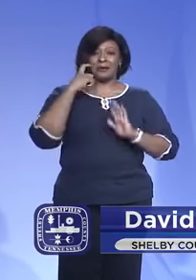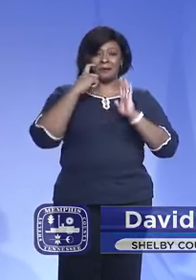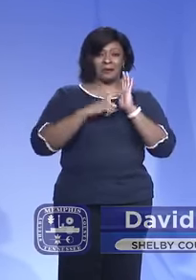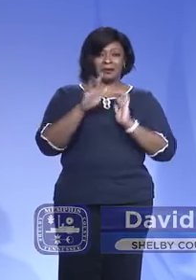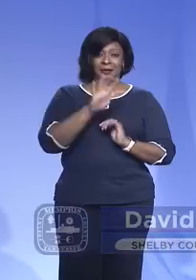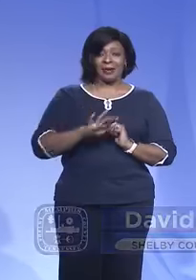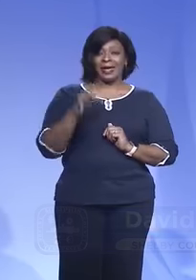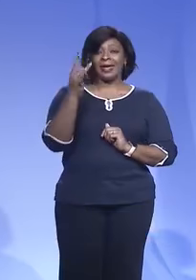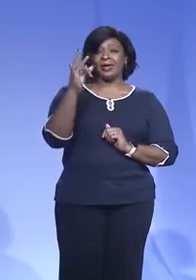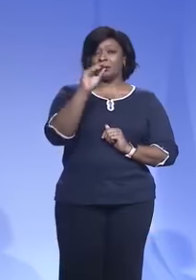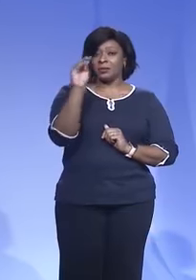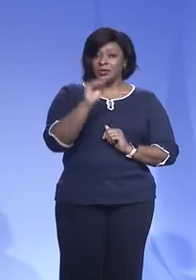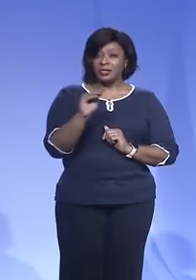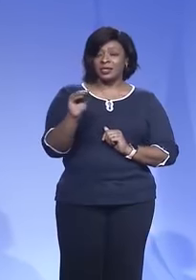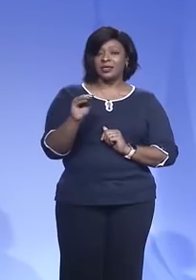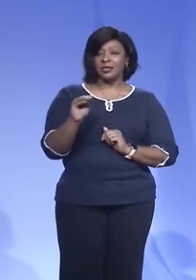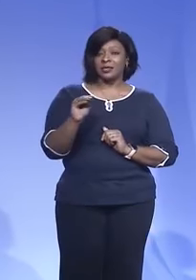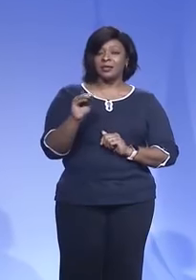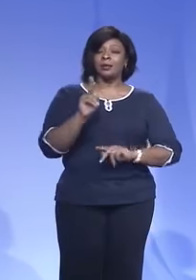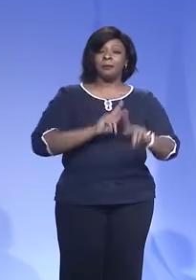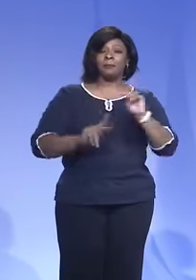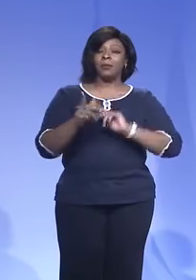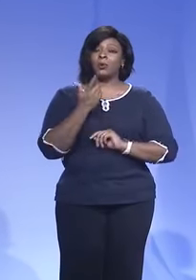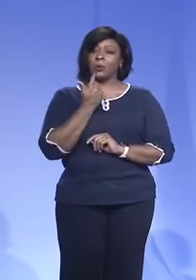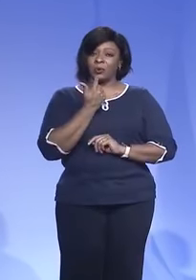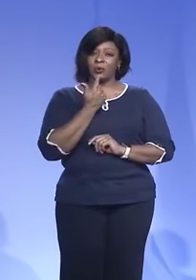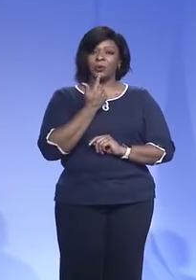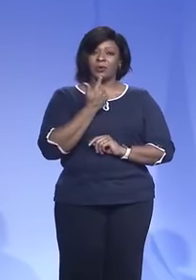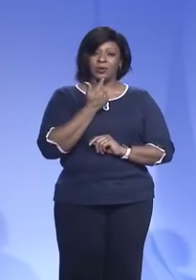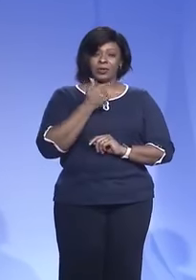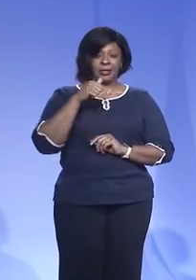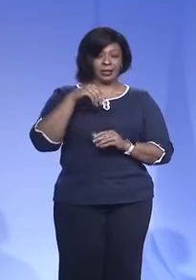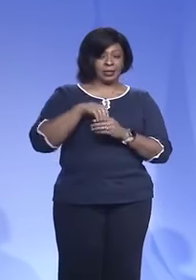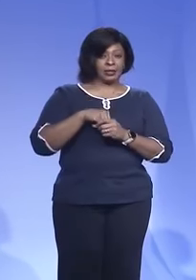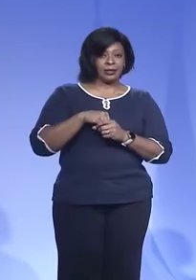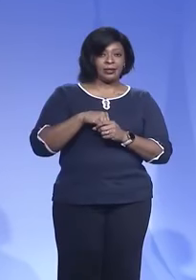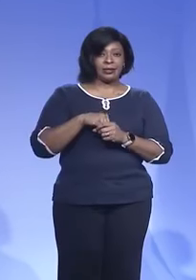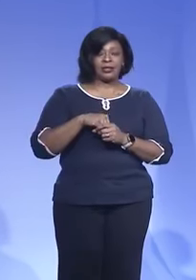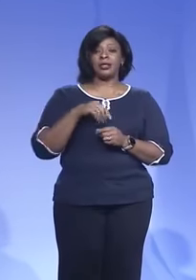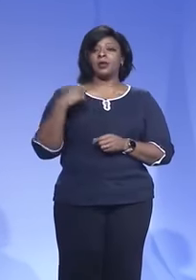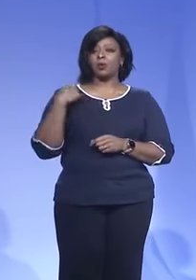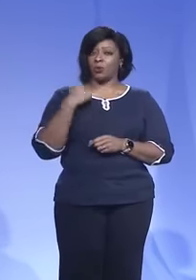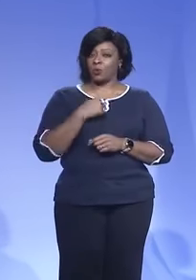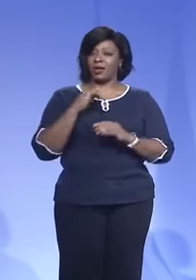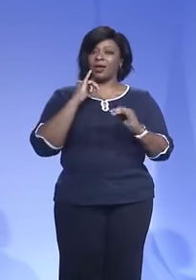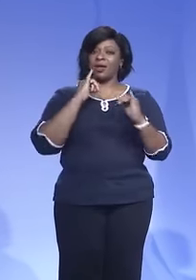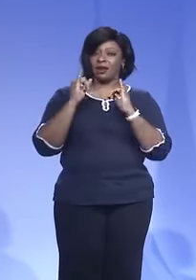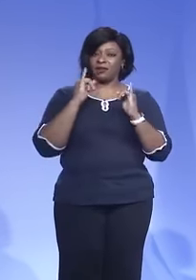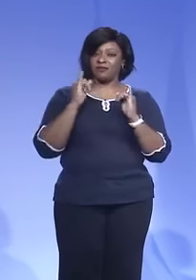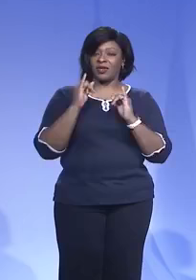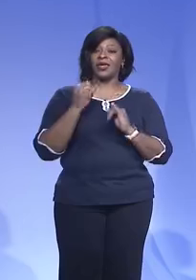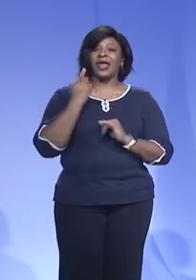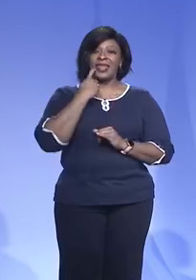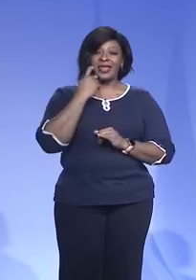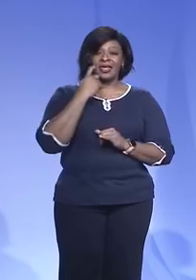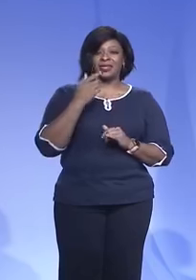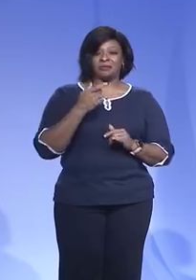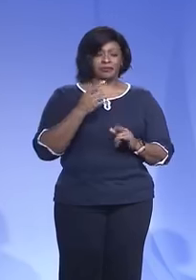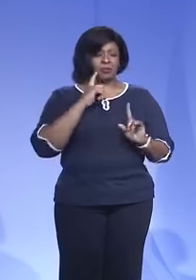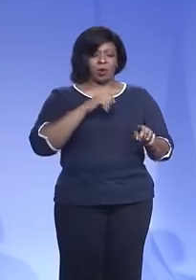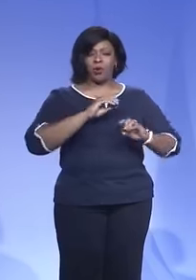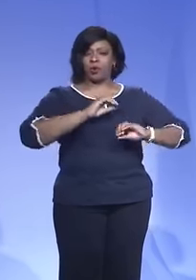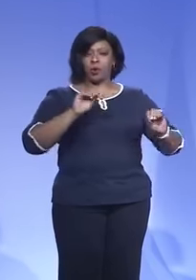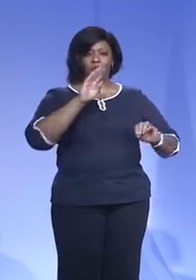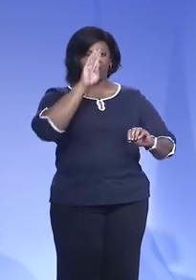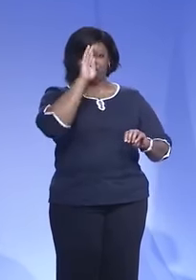about 18% of the people that we've been interviewing lately had reported no symptoms,